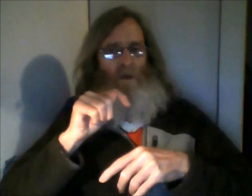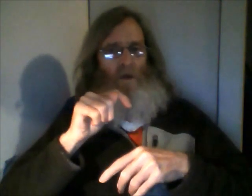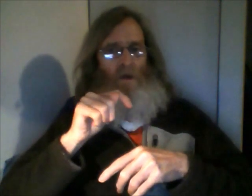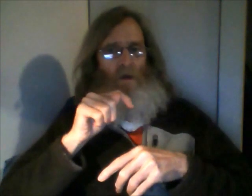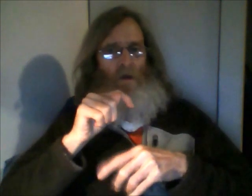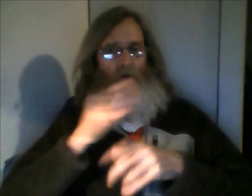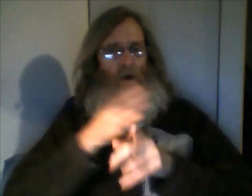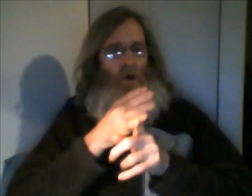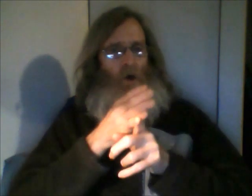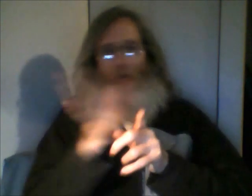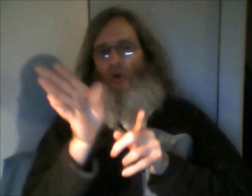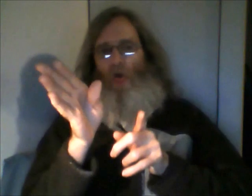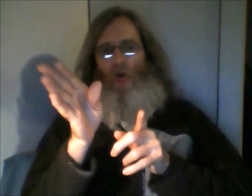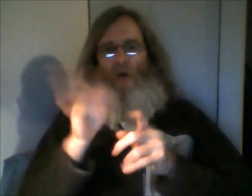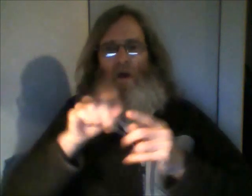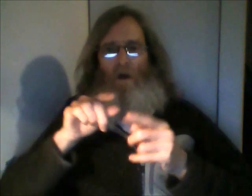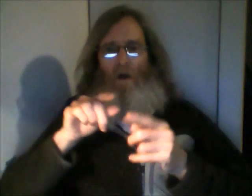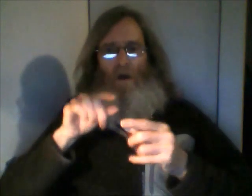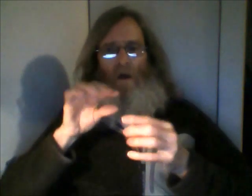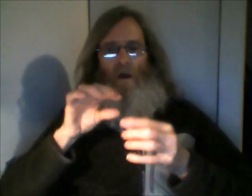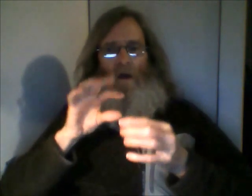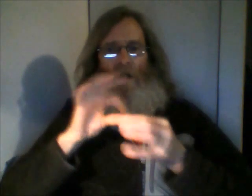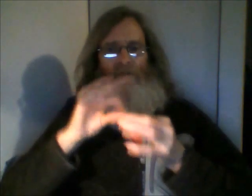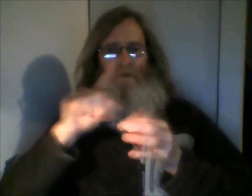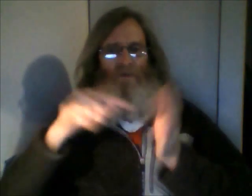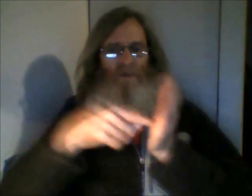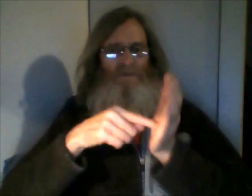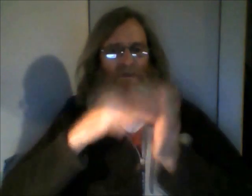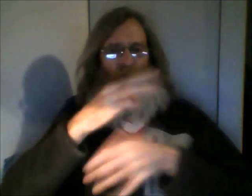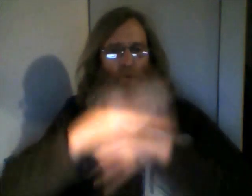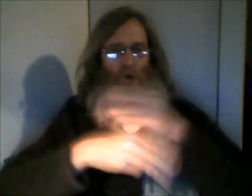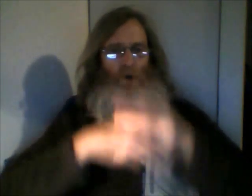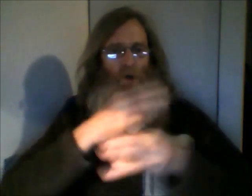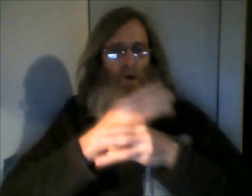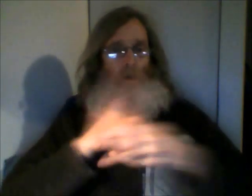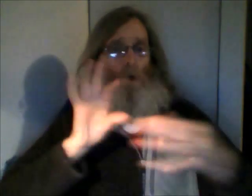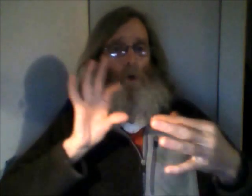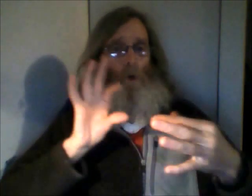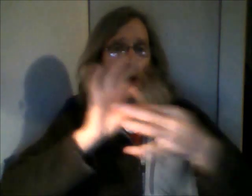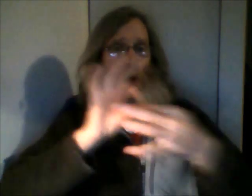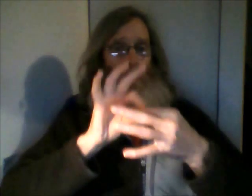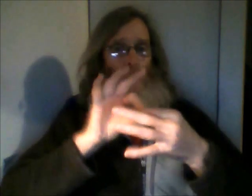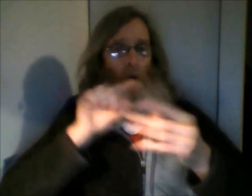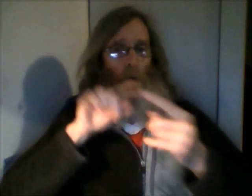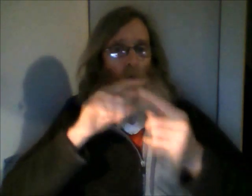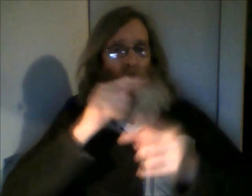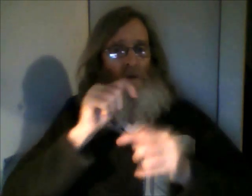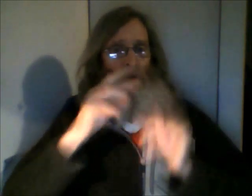connecting parts. Following the geometric diagram, they assemble the bicycle frame like a puzzle.